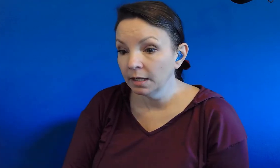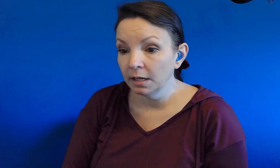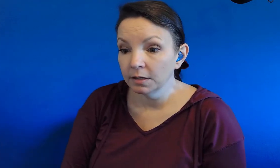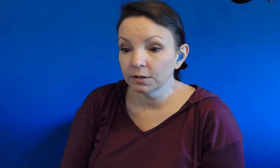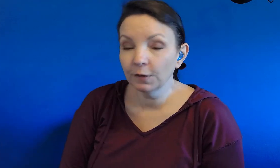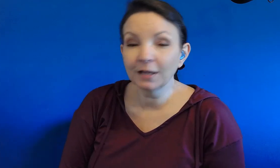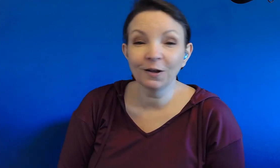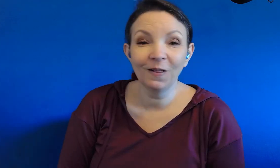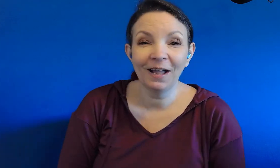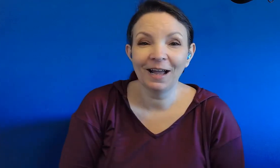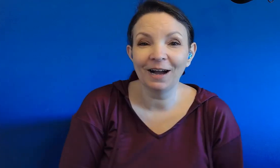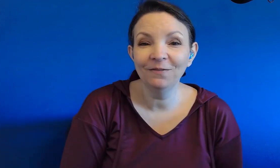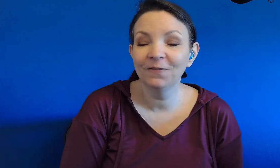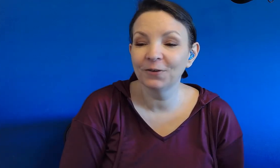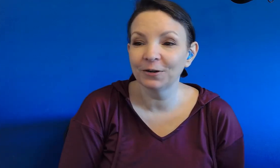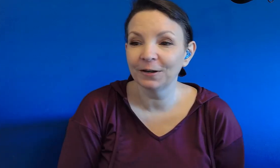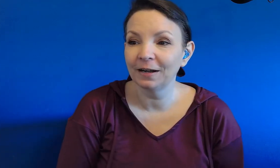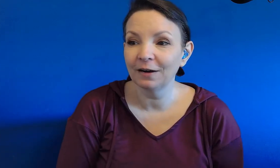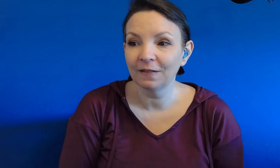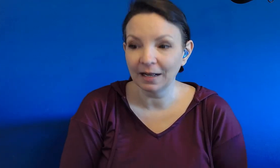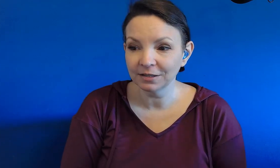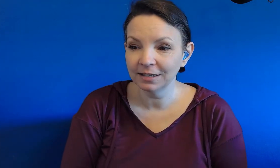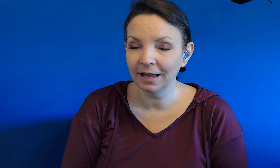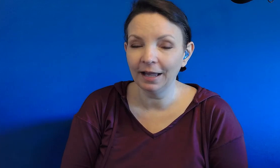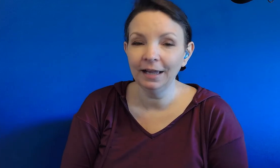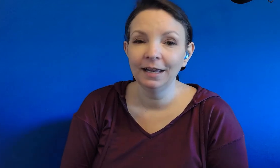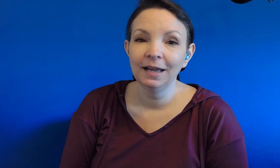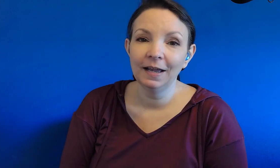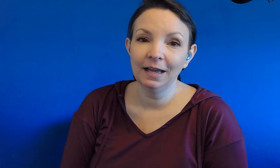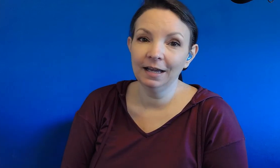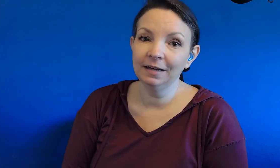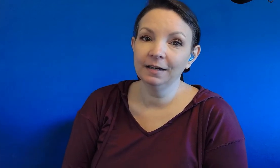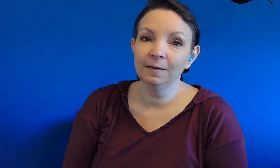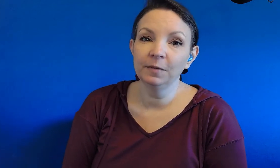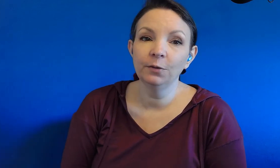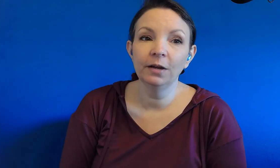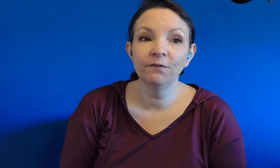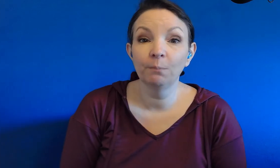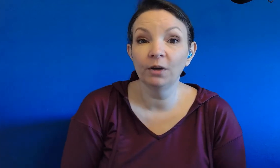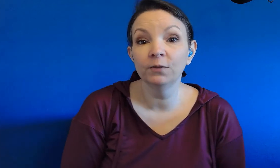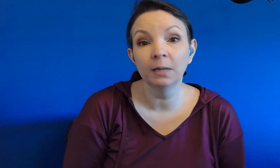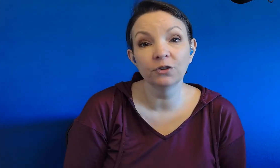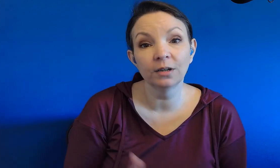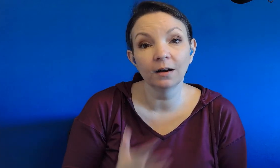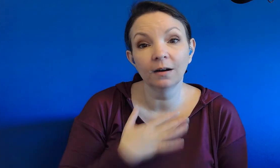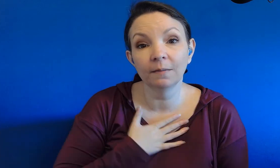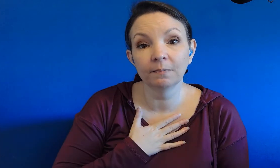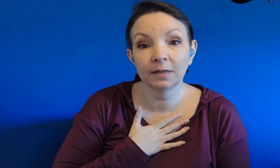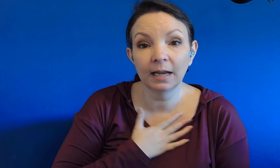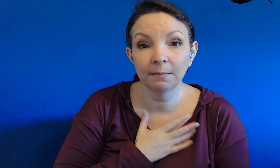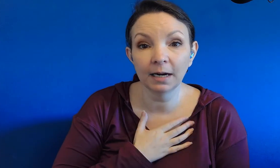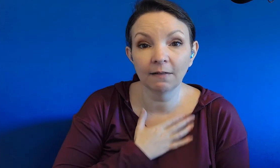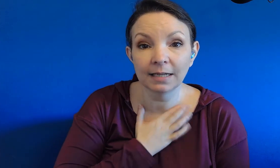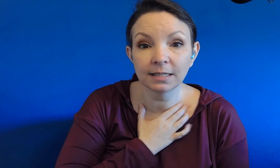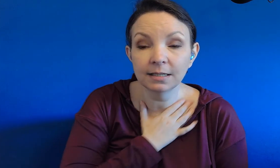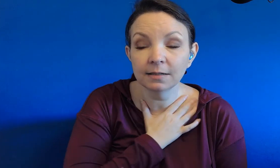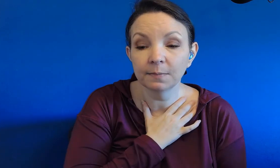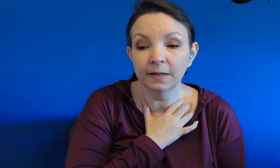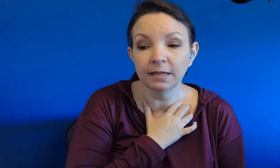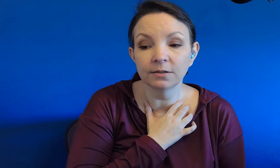So that's all I have for our class today. And if you want more information on taking my classes, please just